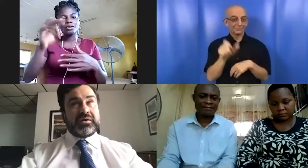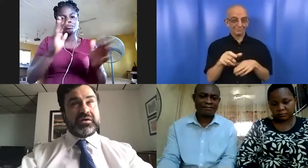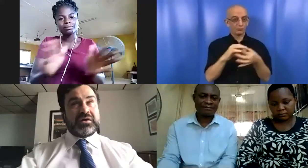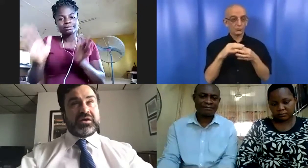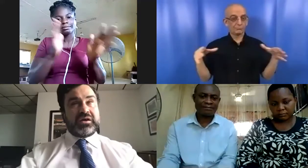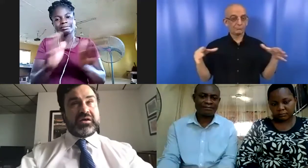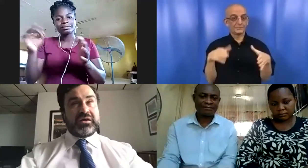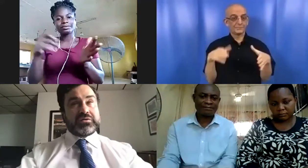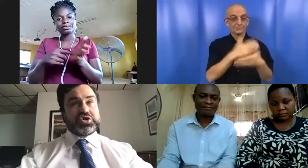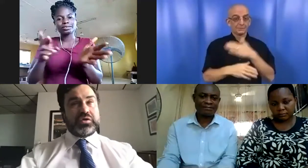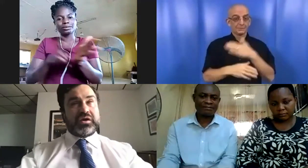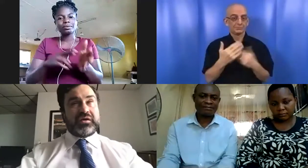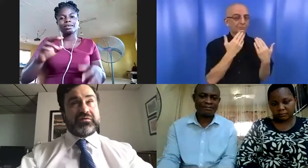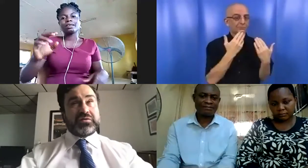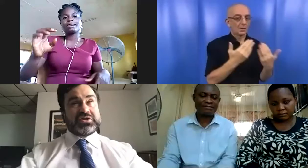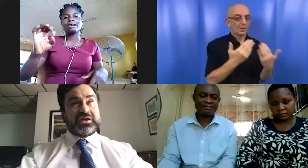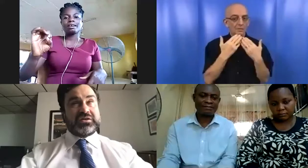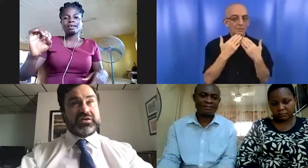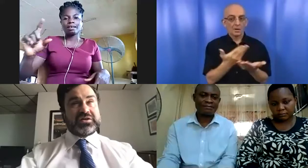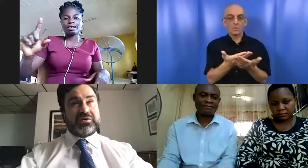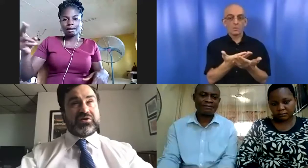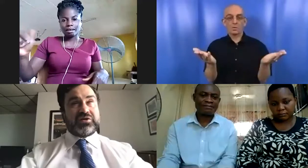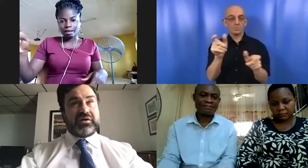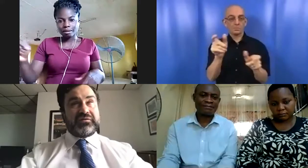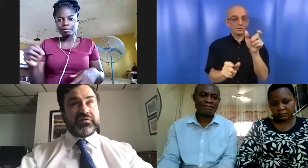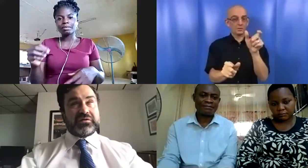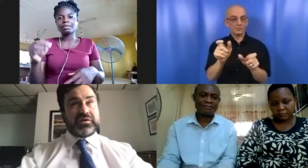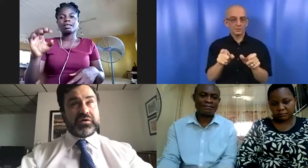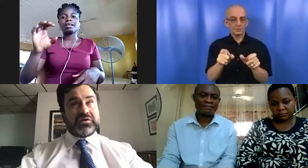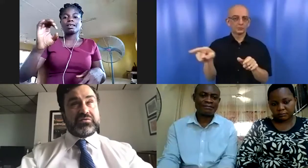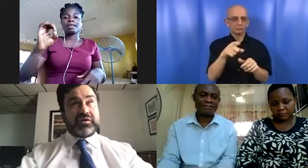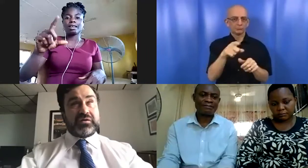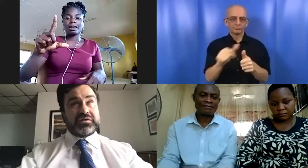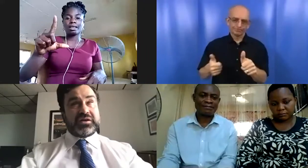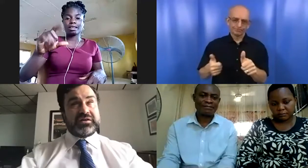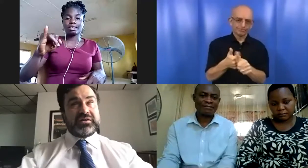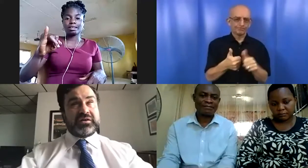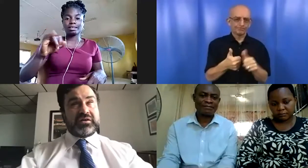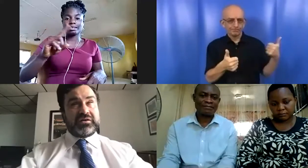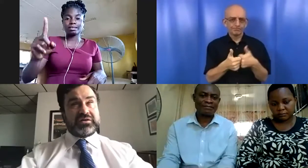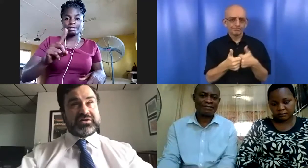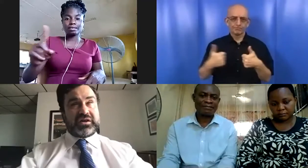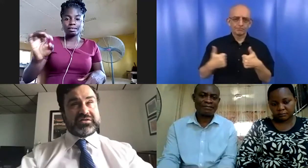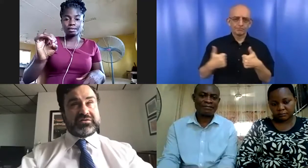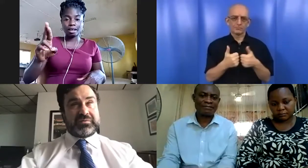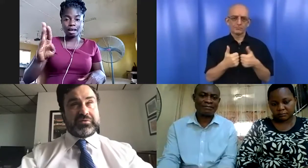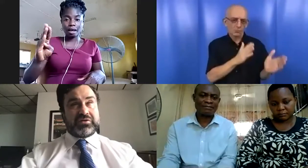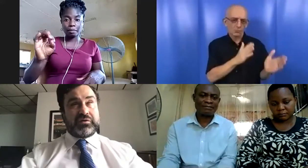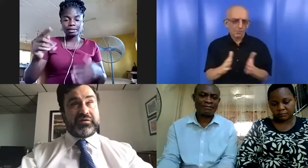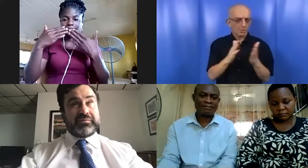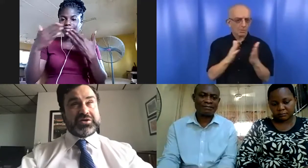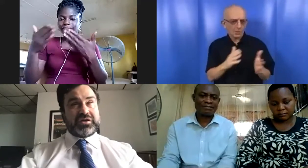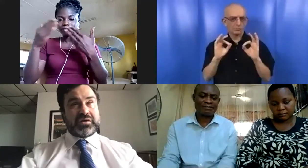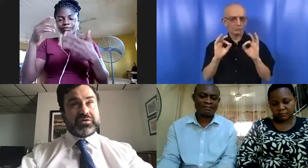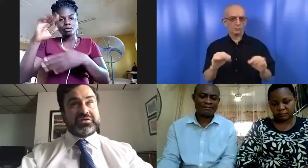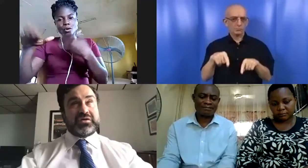Ilham, Ursulia, of course, and Elizabeth, for the great work that you have all done on this excellent report. Thank you